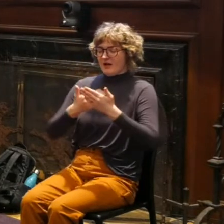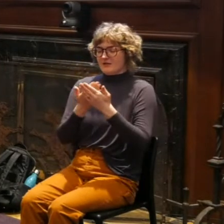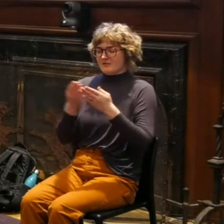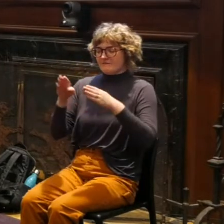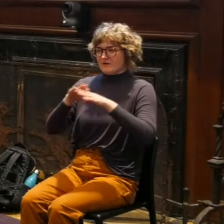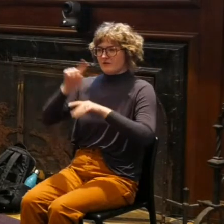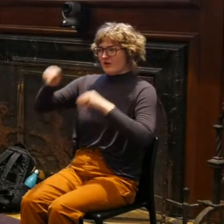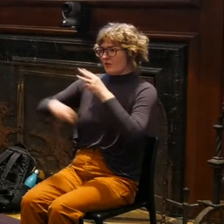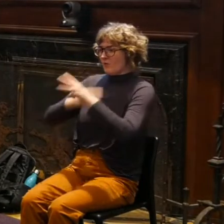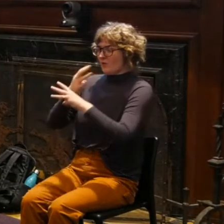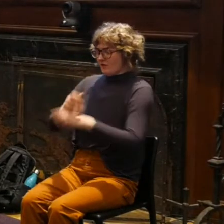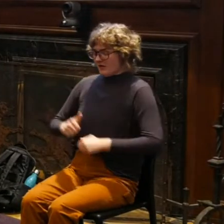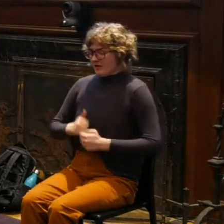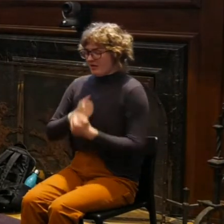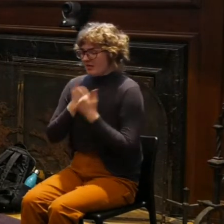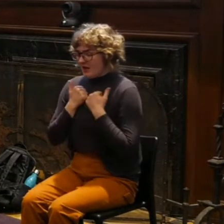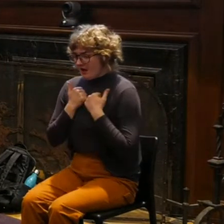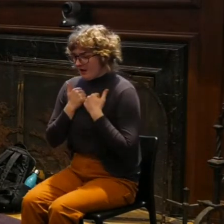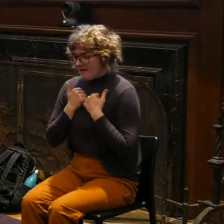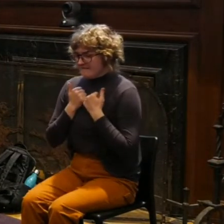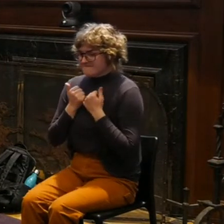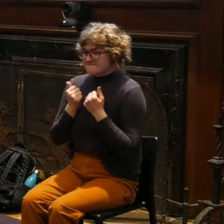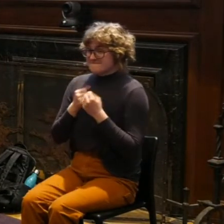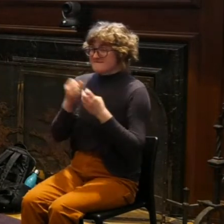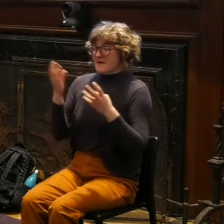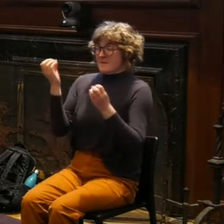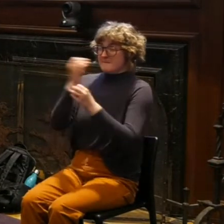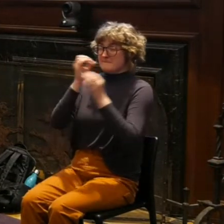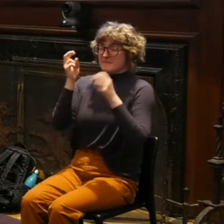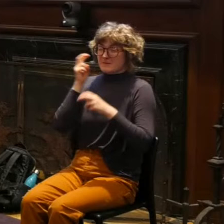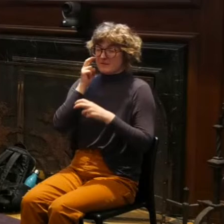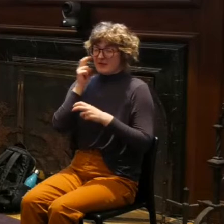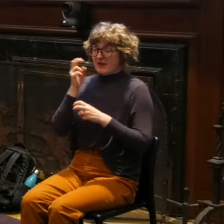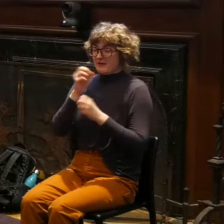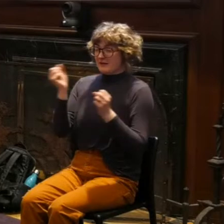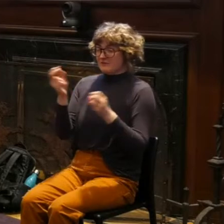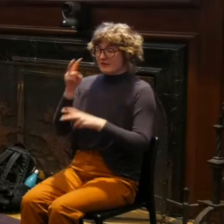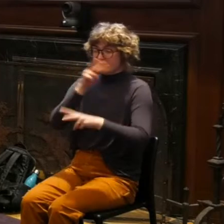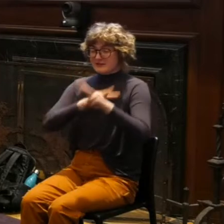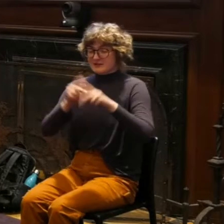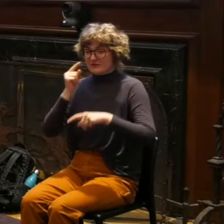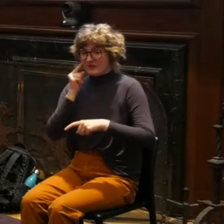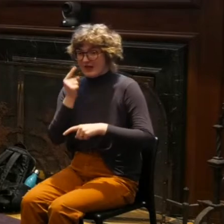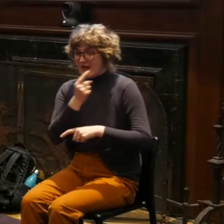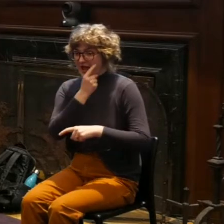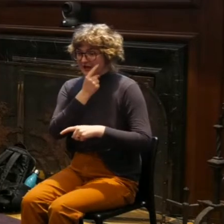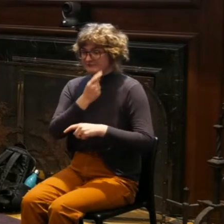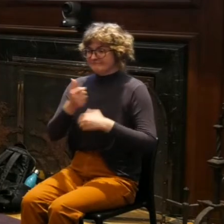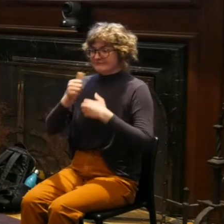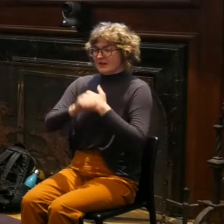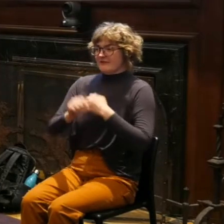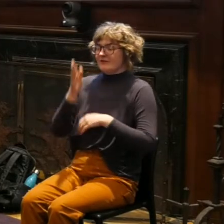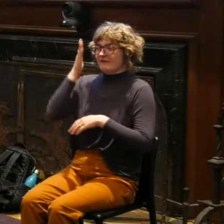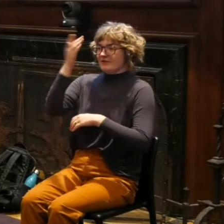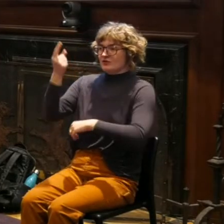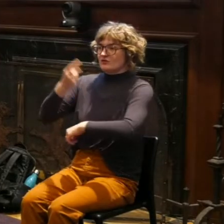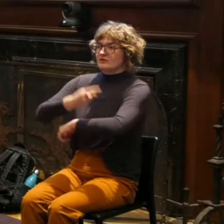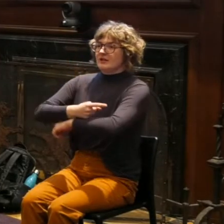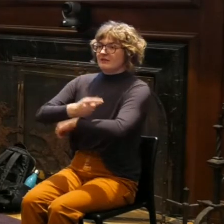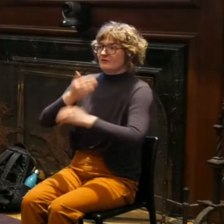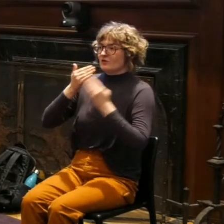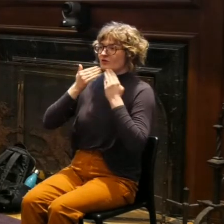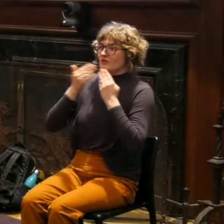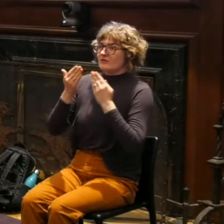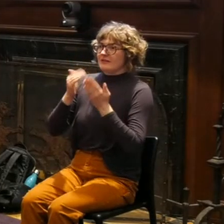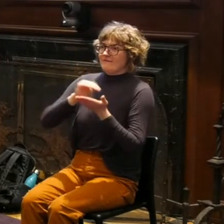otherworldly love, inducing only mere ephemeral blindness, the death of all that seeks the eyes. I dare not sacrifice my future days. Forgiveness begged from